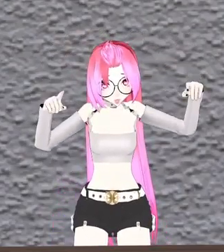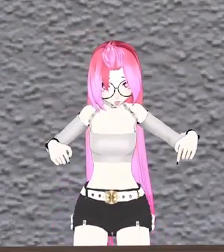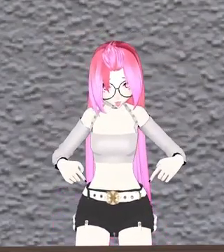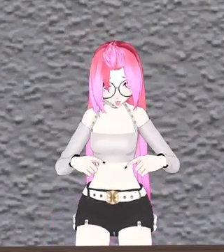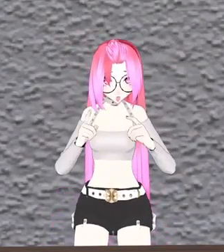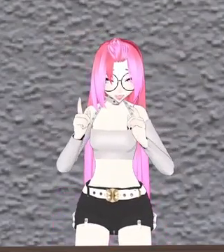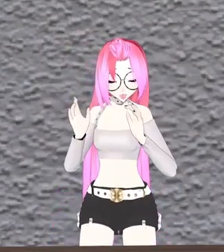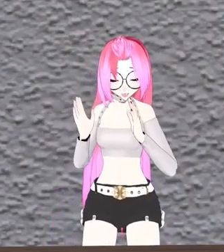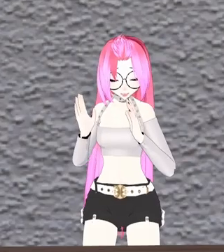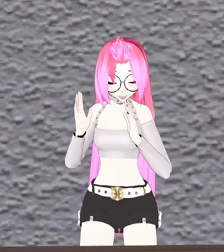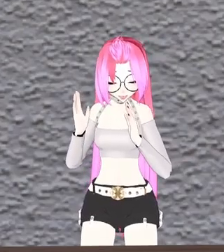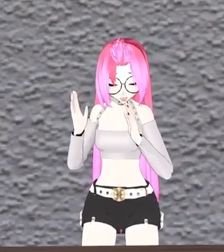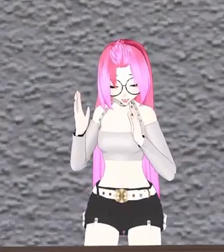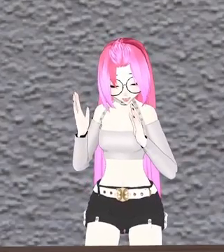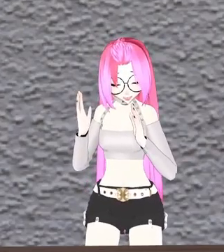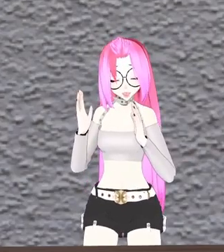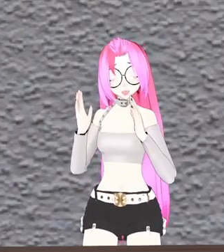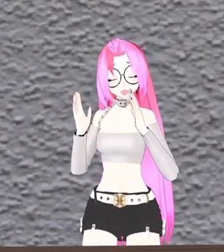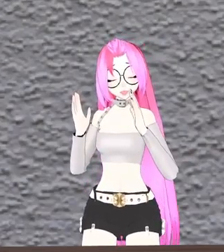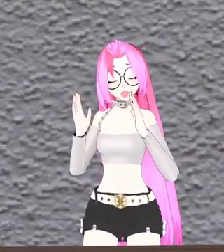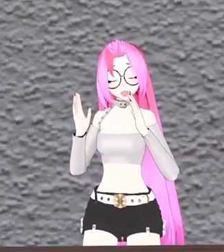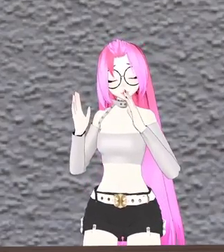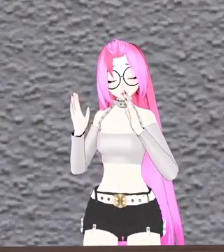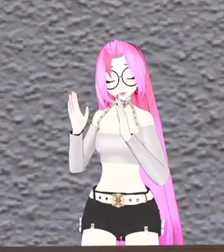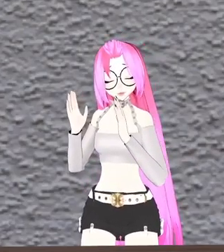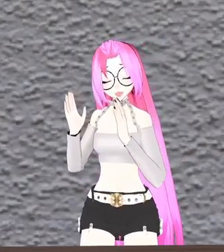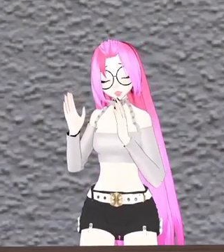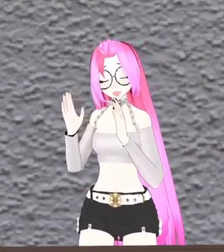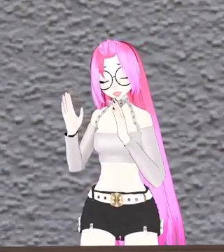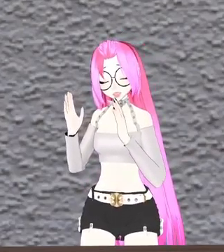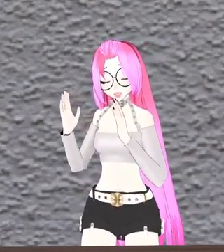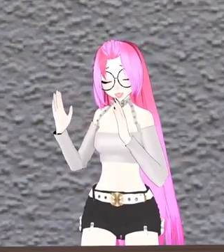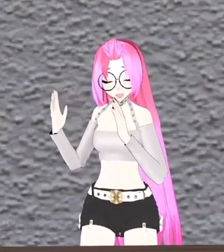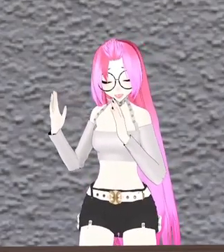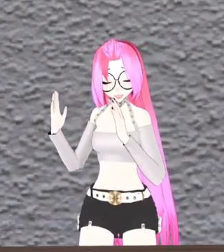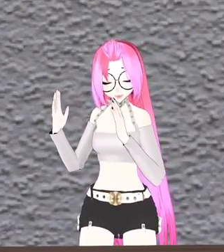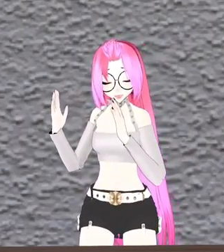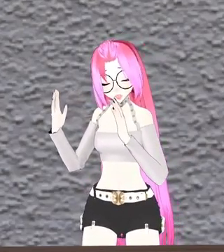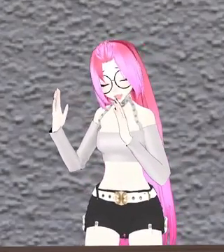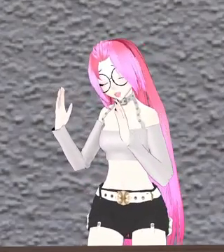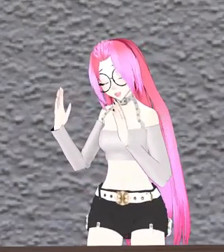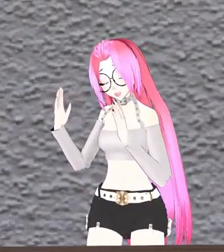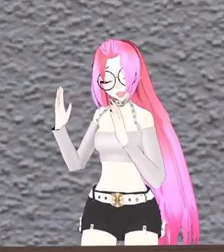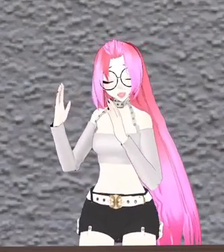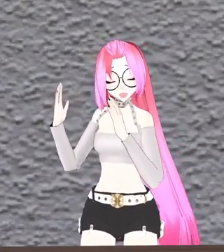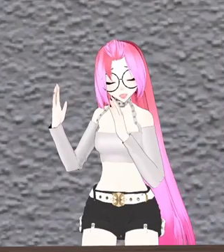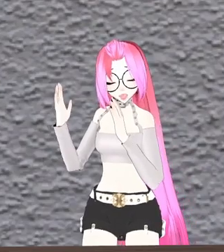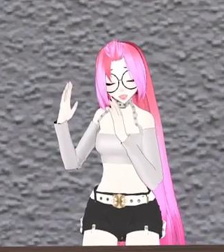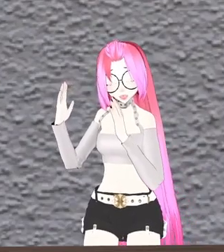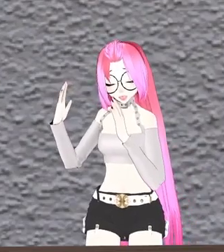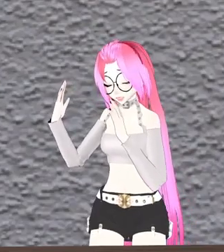being all the way over here, it's going to go right here from about your middle of your chest to your right, your dominant